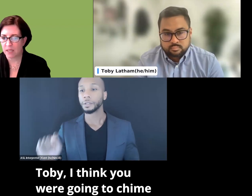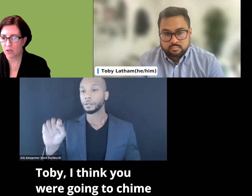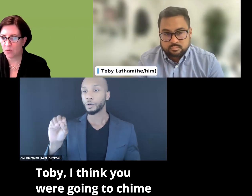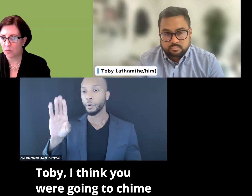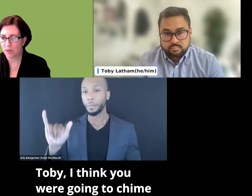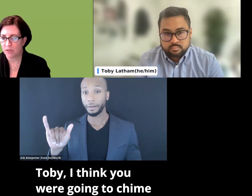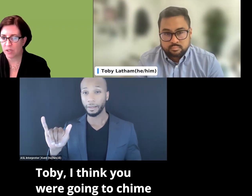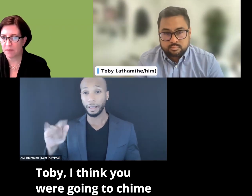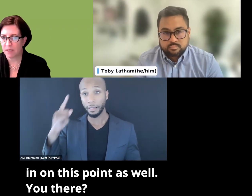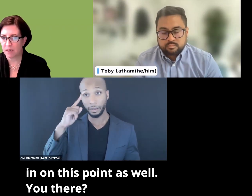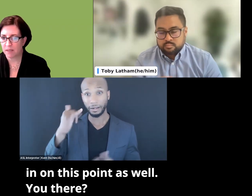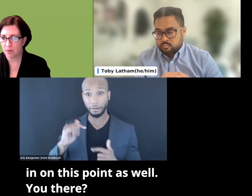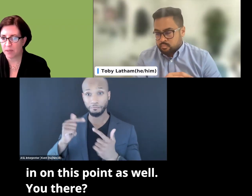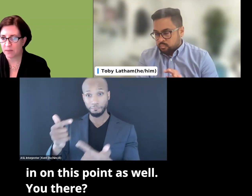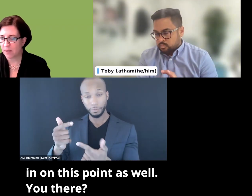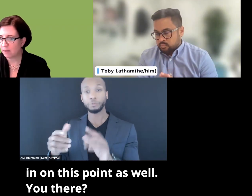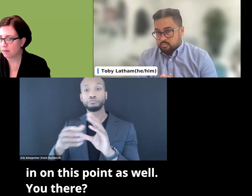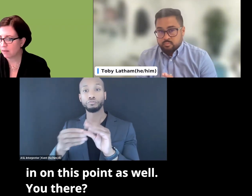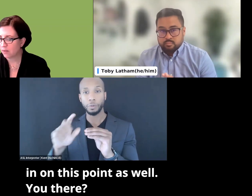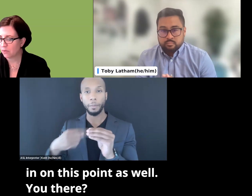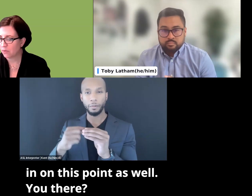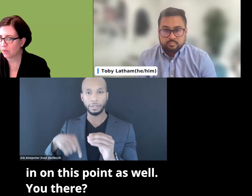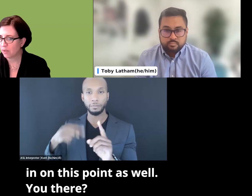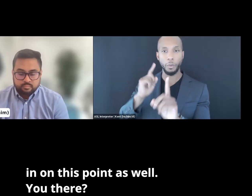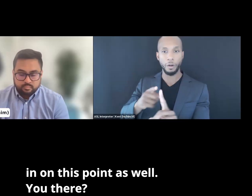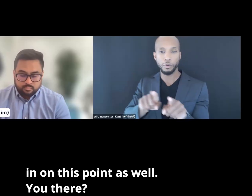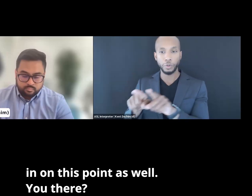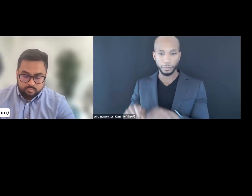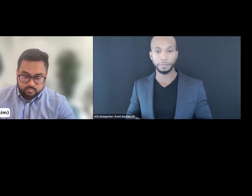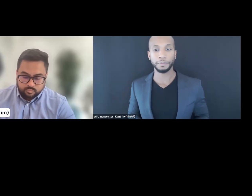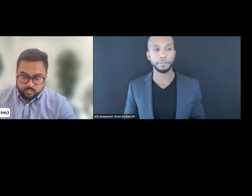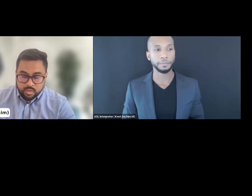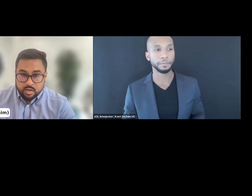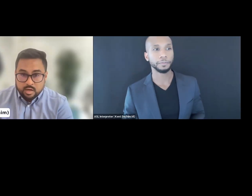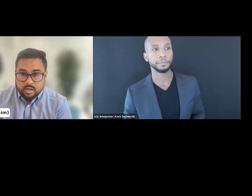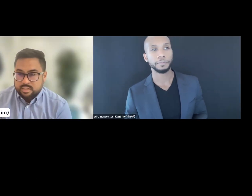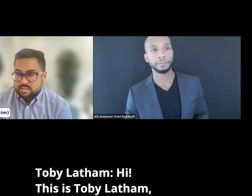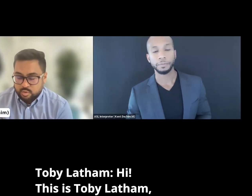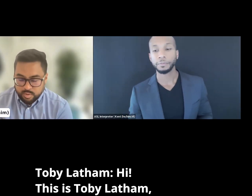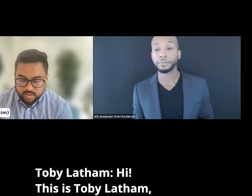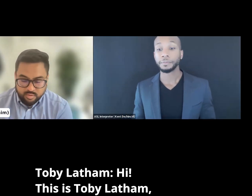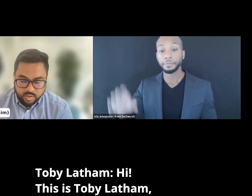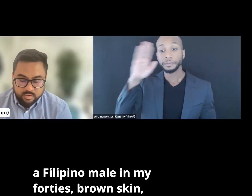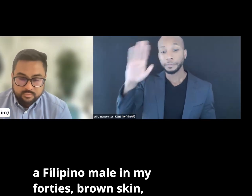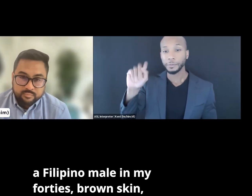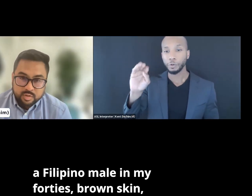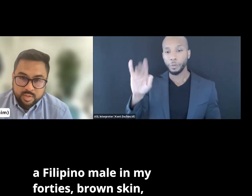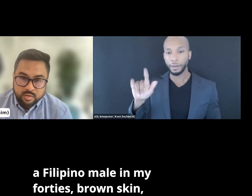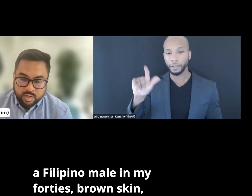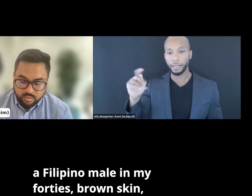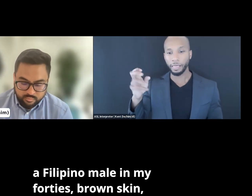Toby, I think you were going to chime in on this point as well. Are you there? Hi, this is Toby Latham,